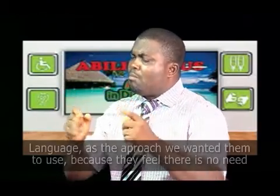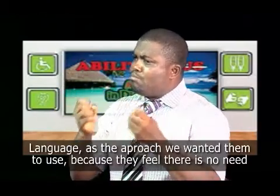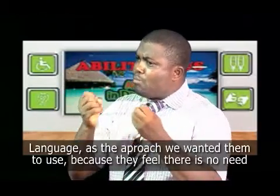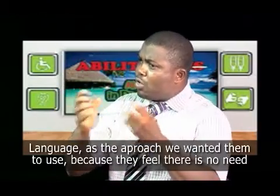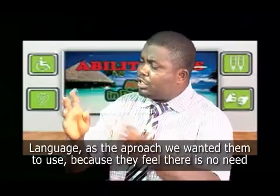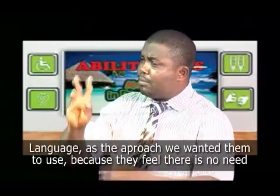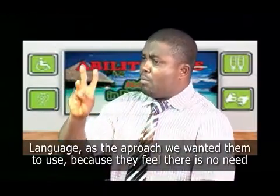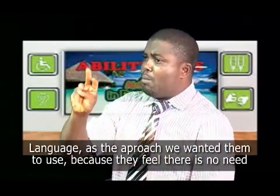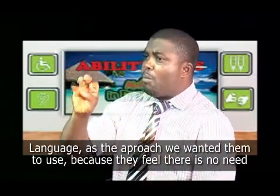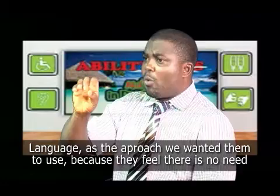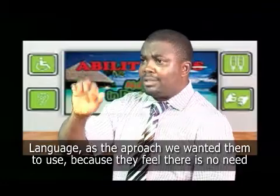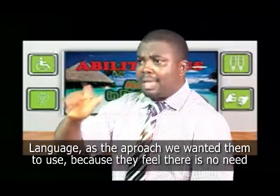language